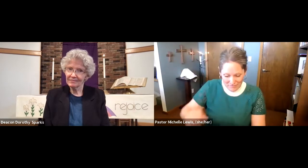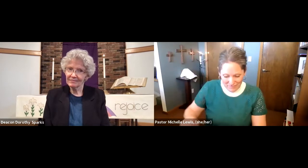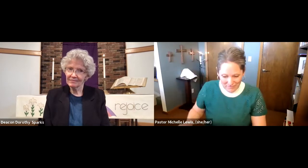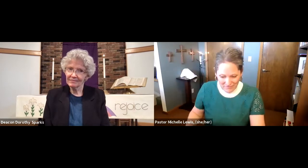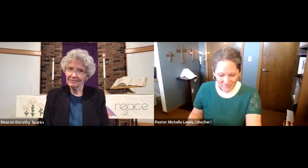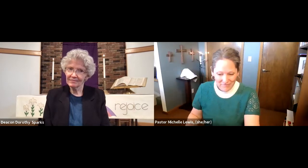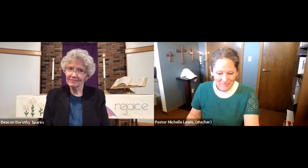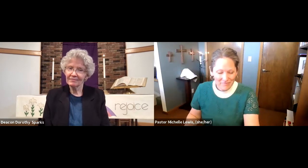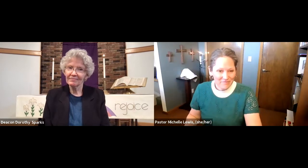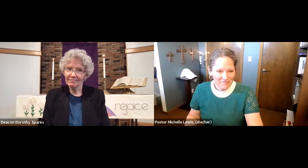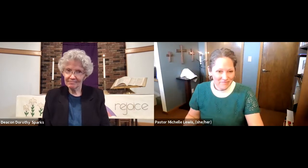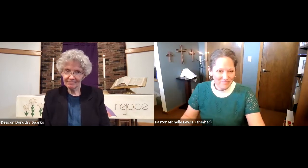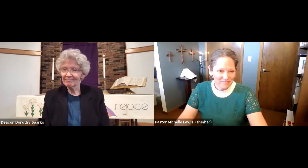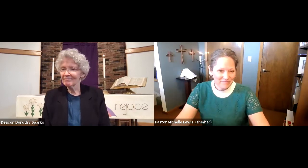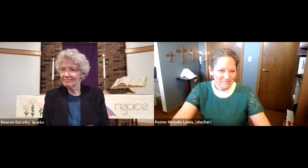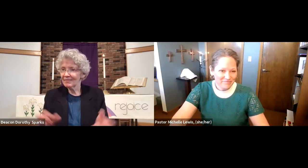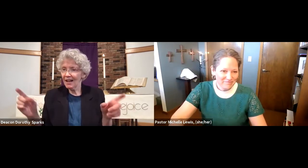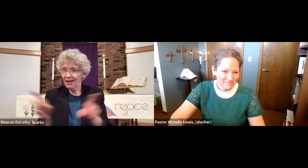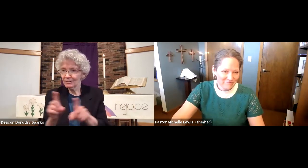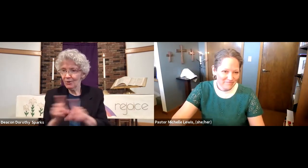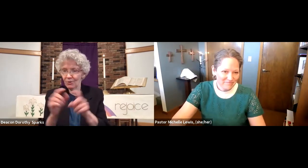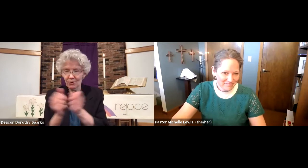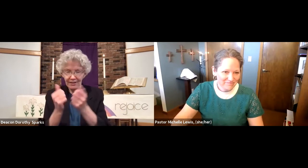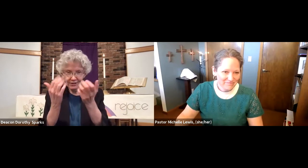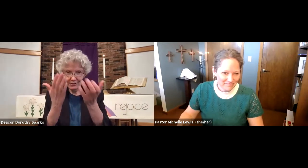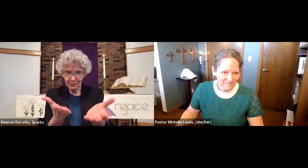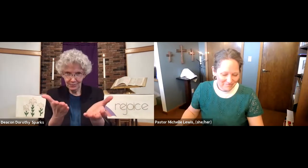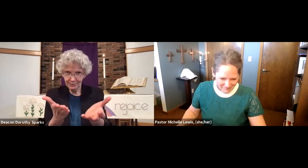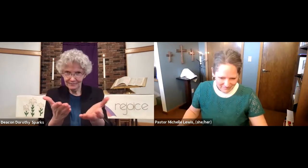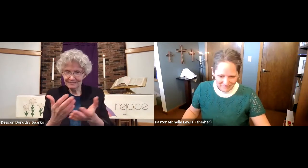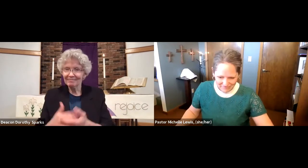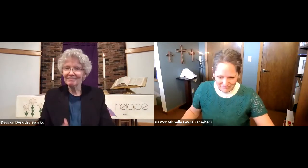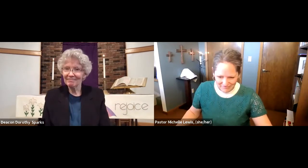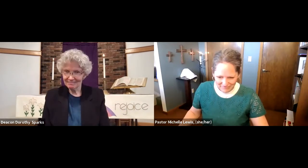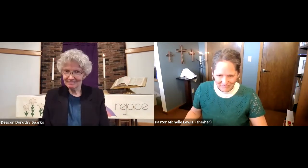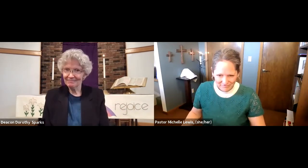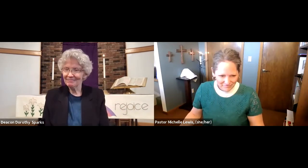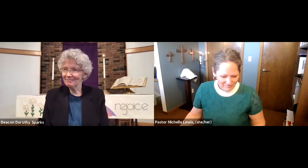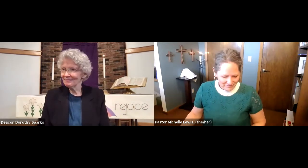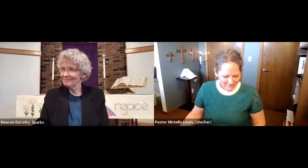be with you always, congregation, and also with you.